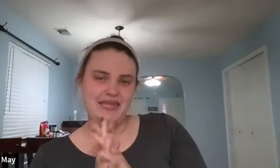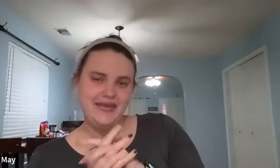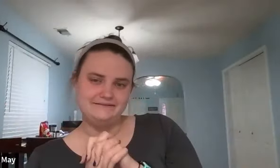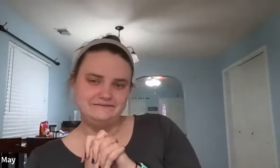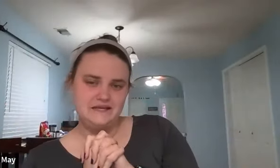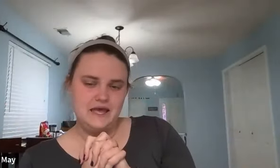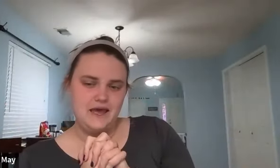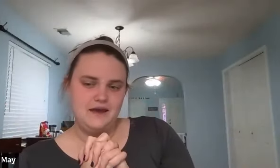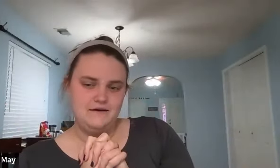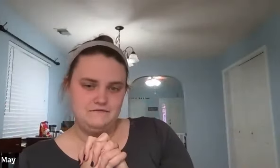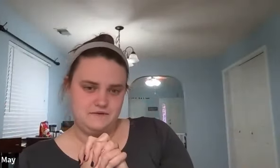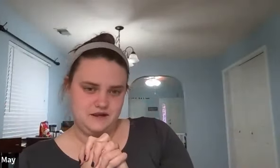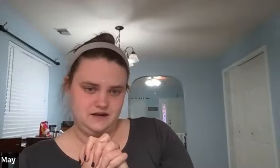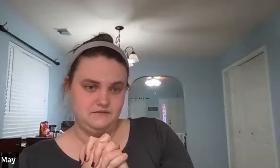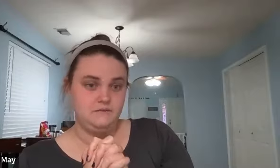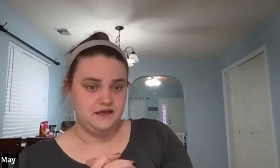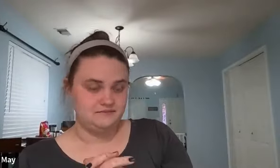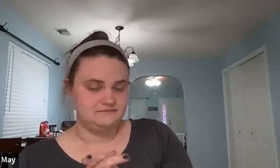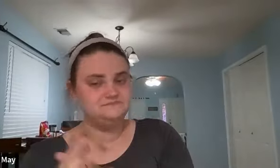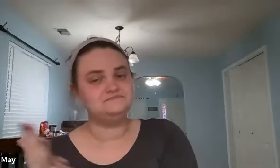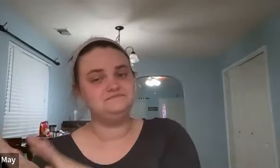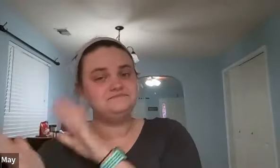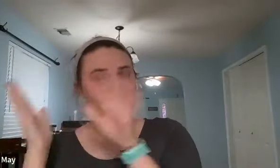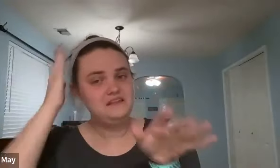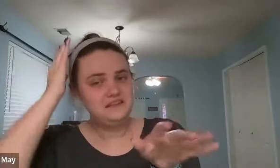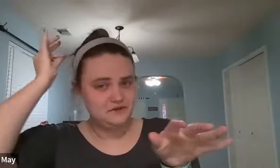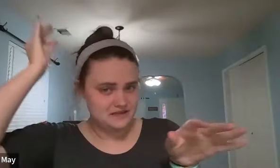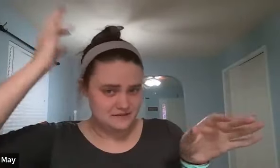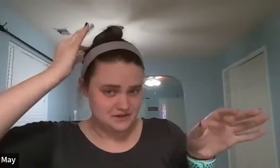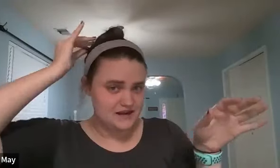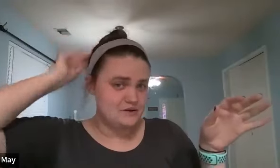yeah. All righty. Well, if you guys, I'm sorry, I know I